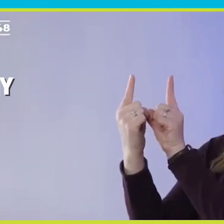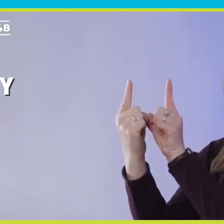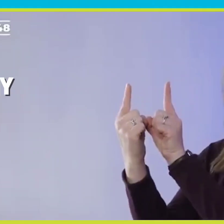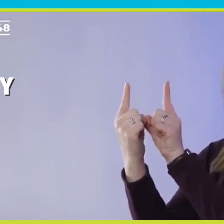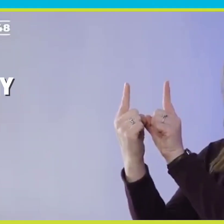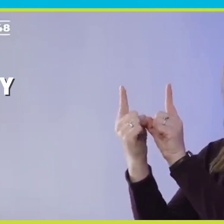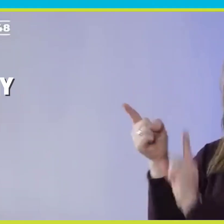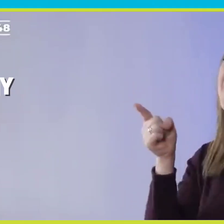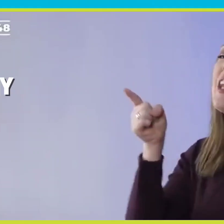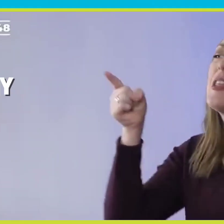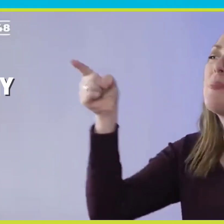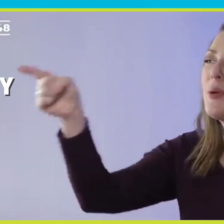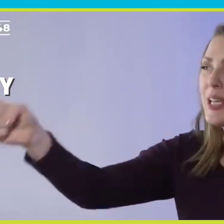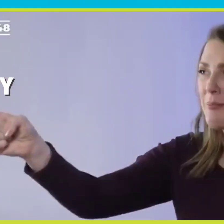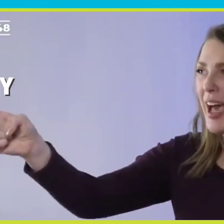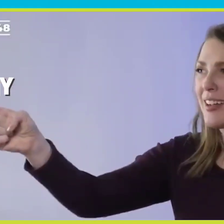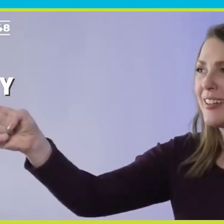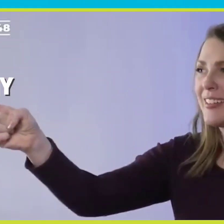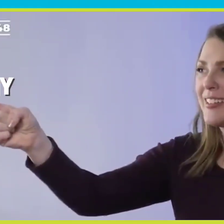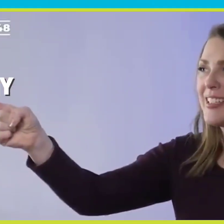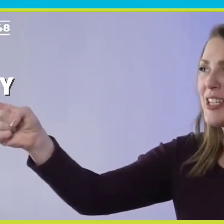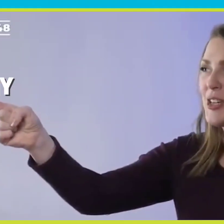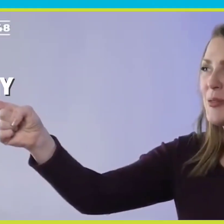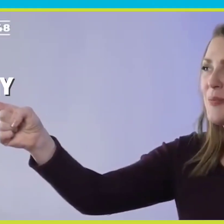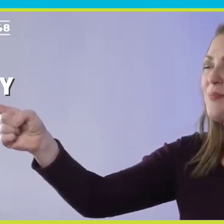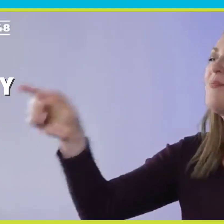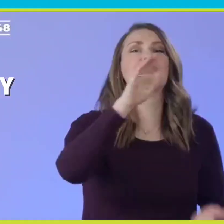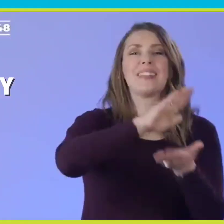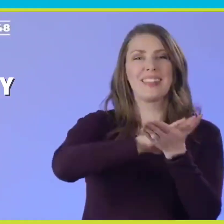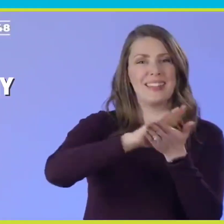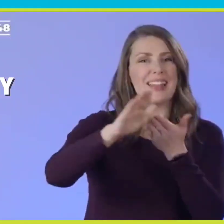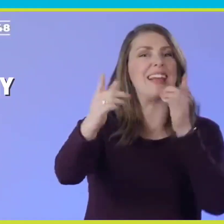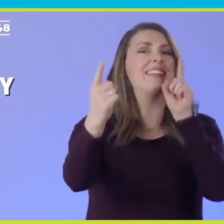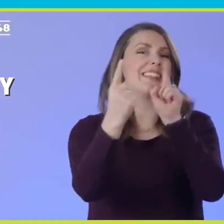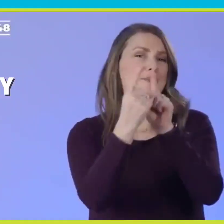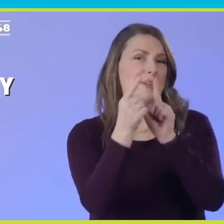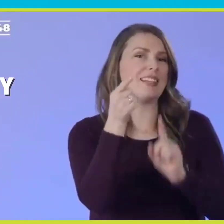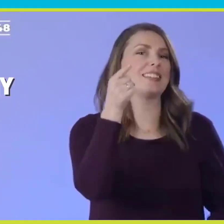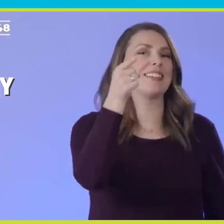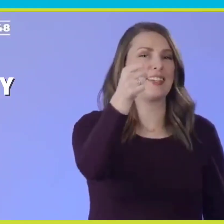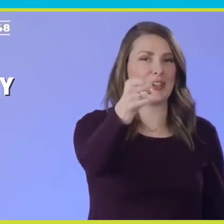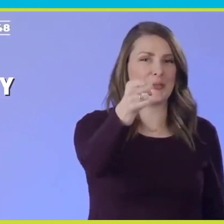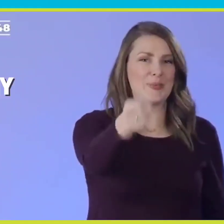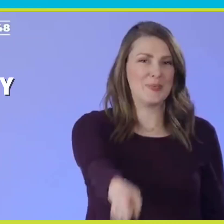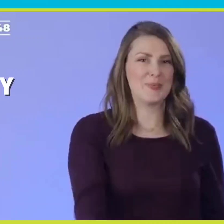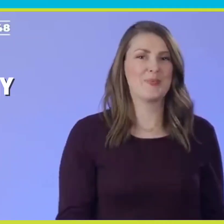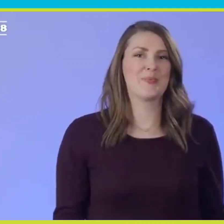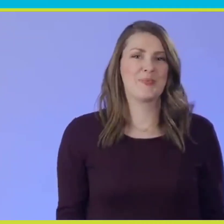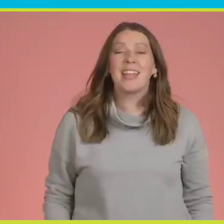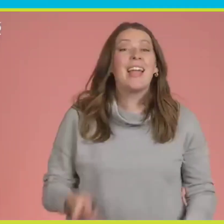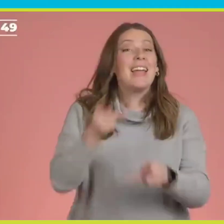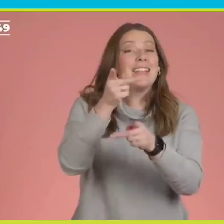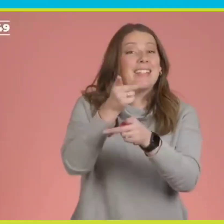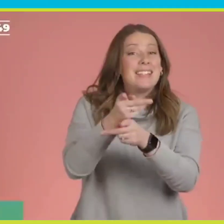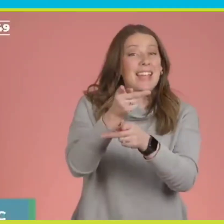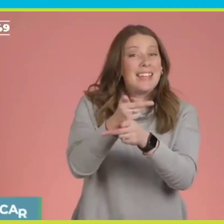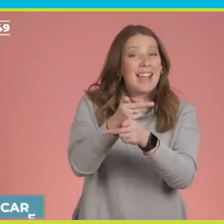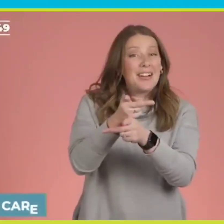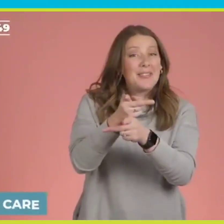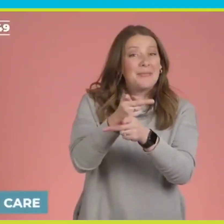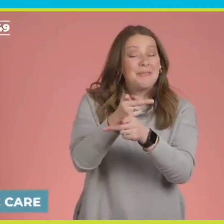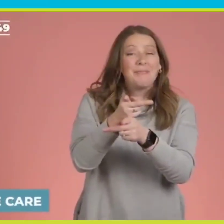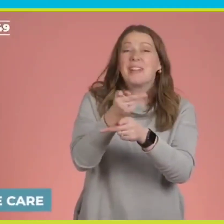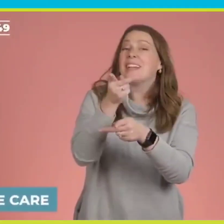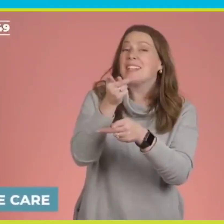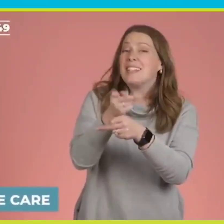together to meet, and then pointing back to you. Nice to meet you. Take